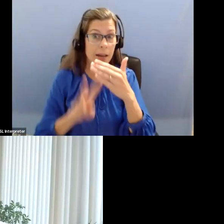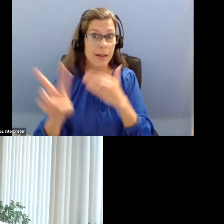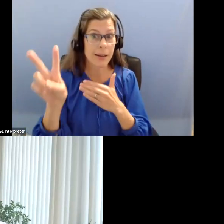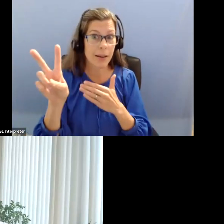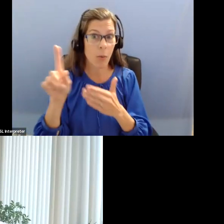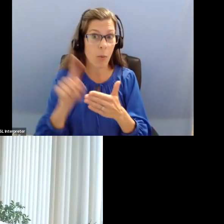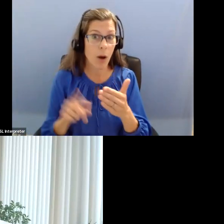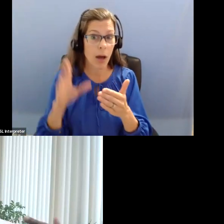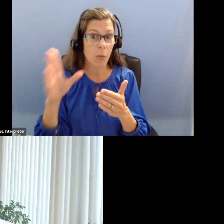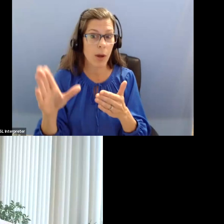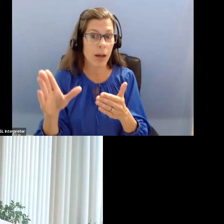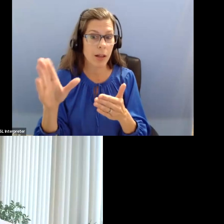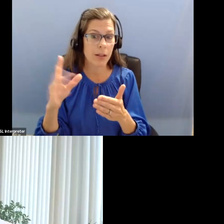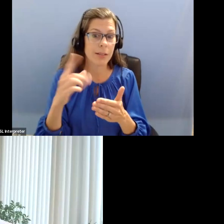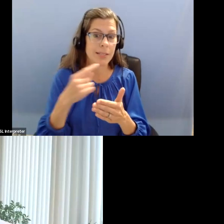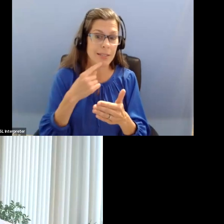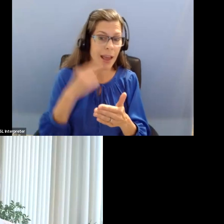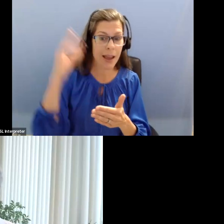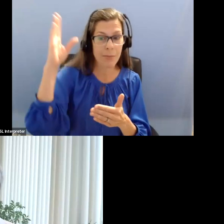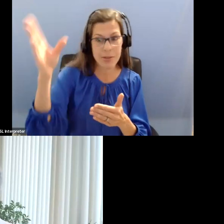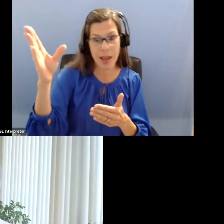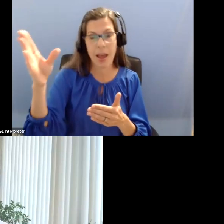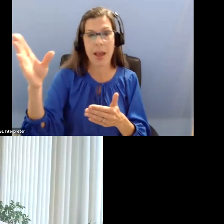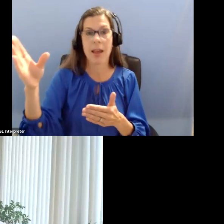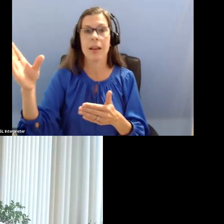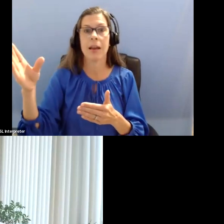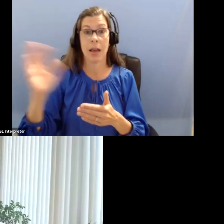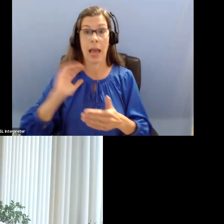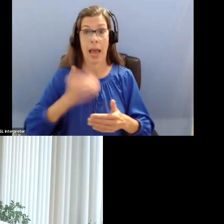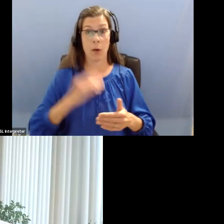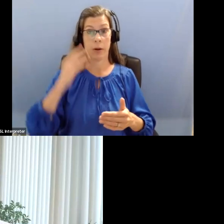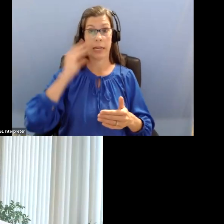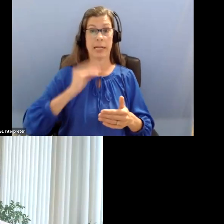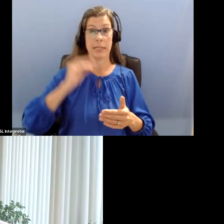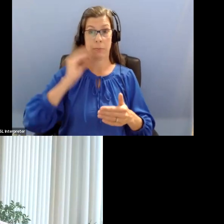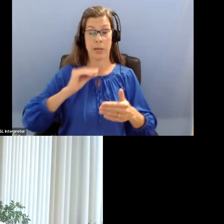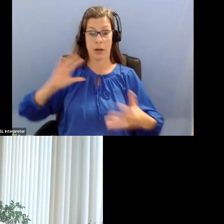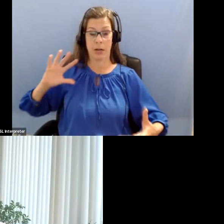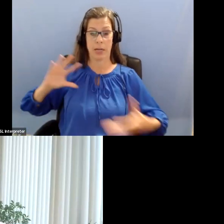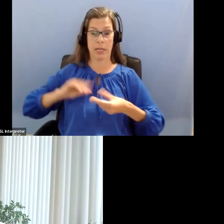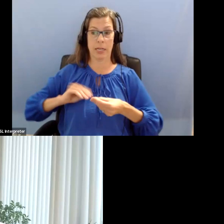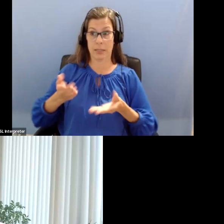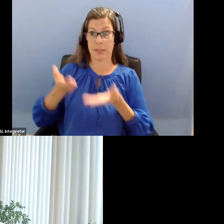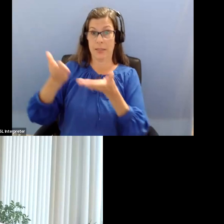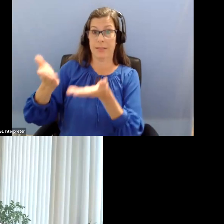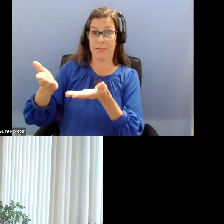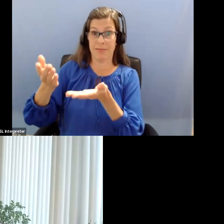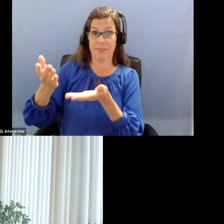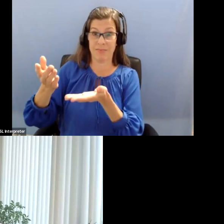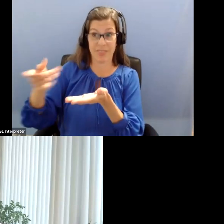step is to give them every benefit of our experience to date so that their message can be heard in the best